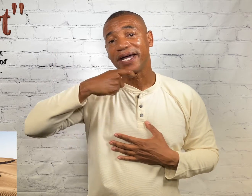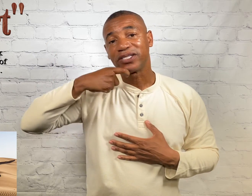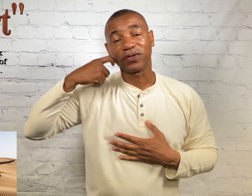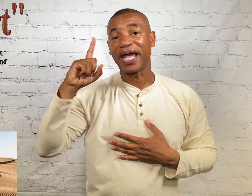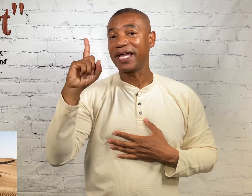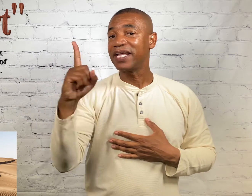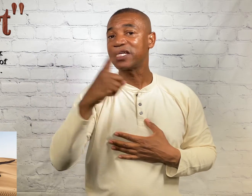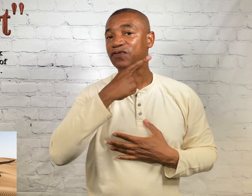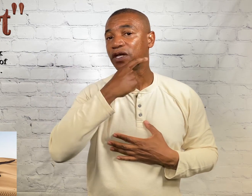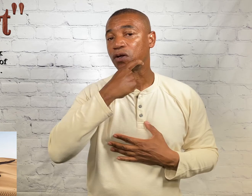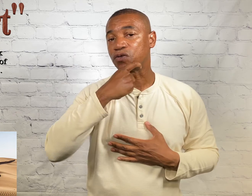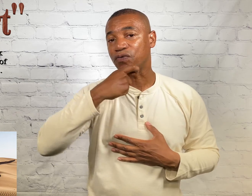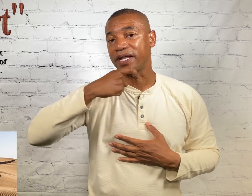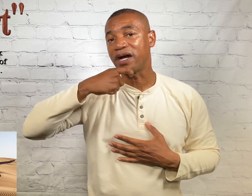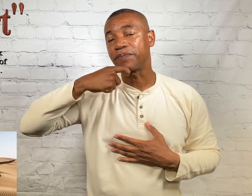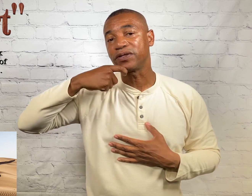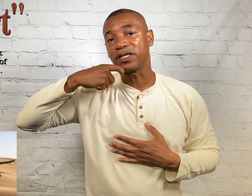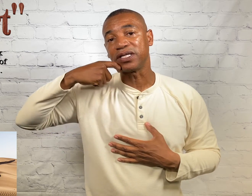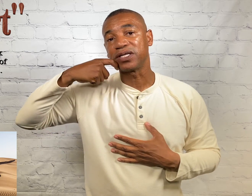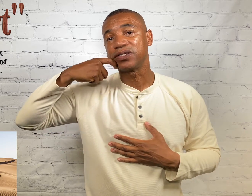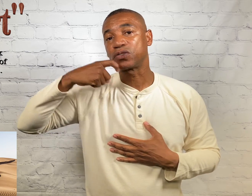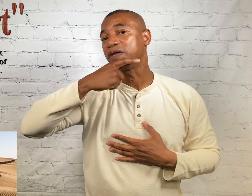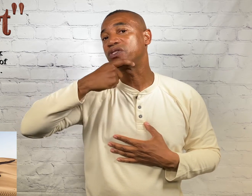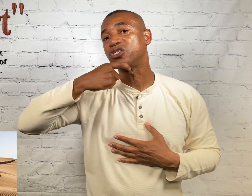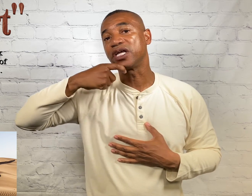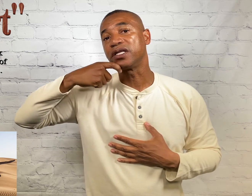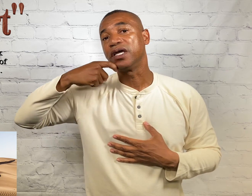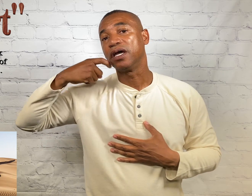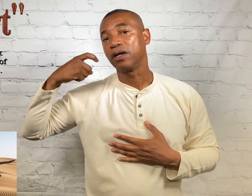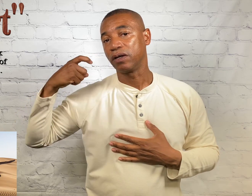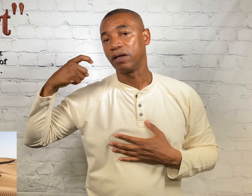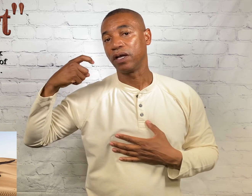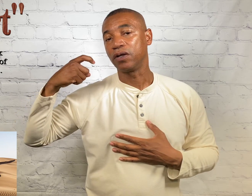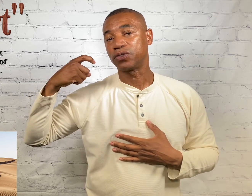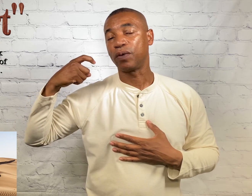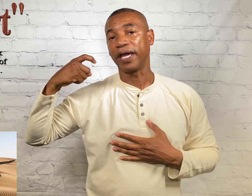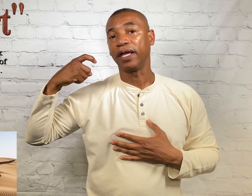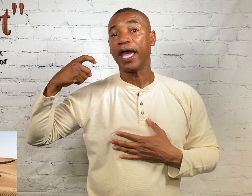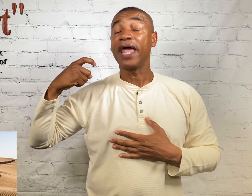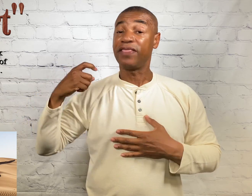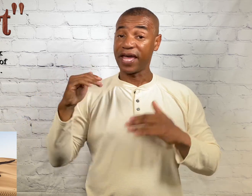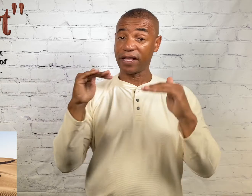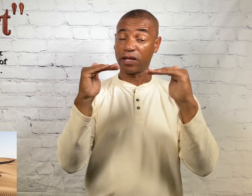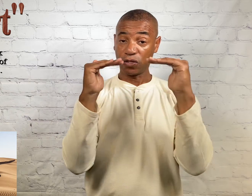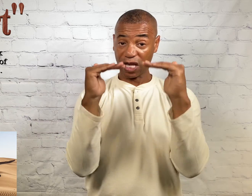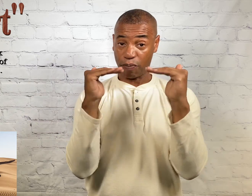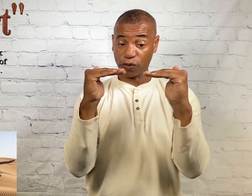So that index finger goes right up underneath, scrapes the chin, and goes away. And then you take both